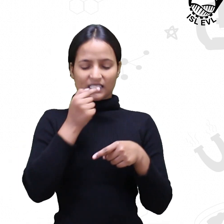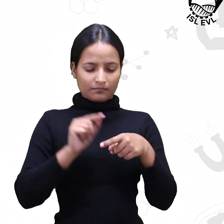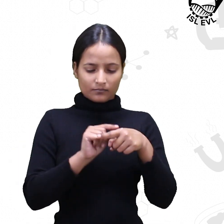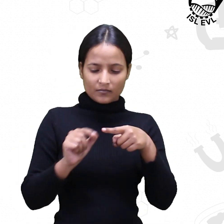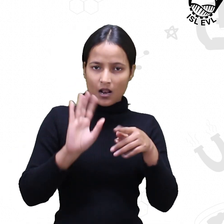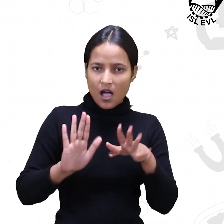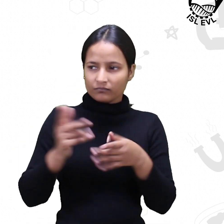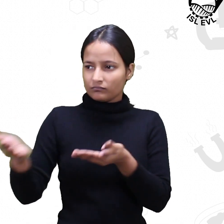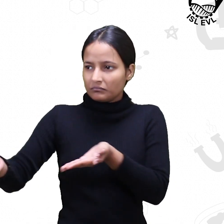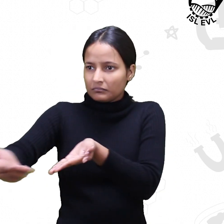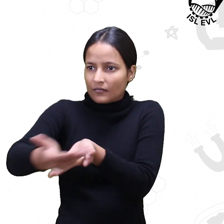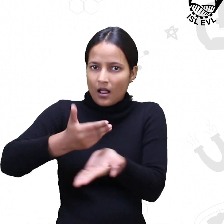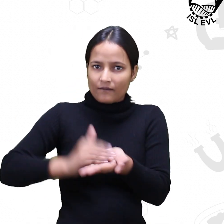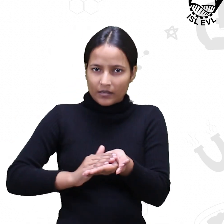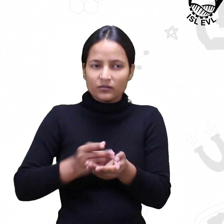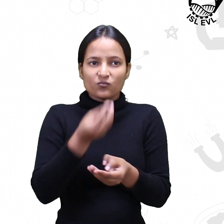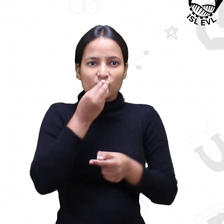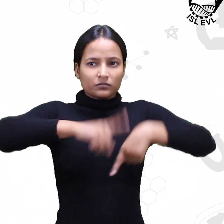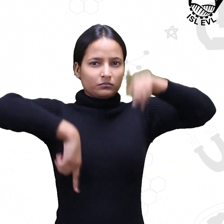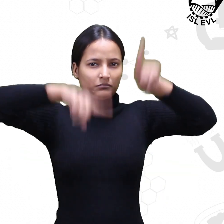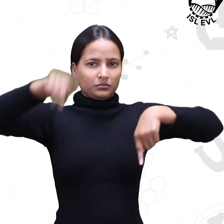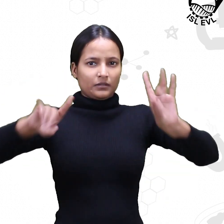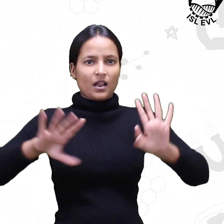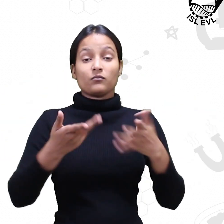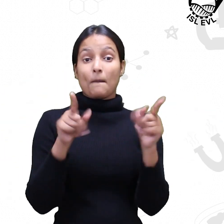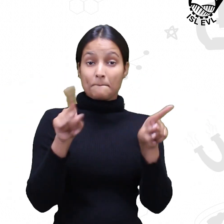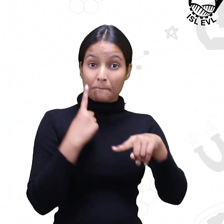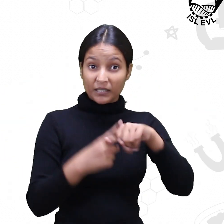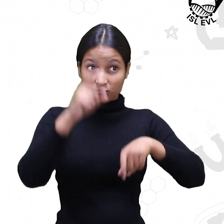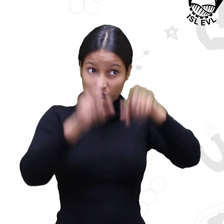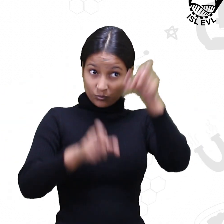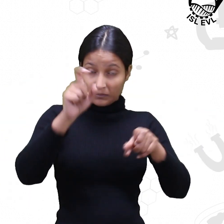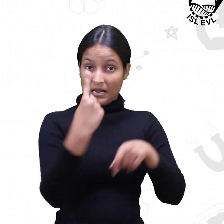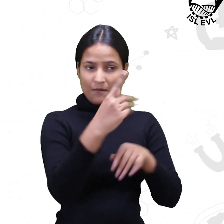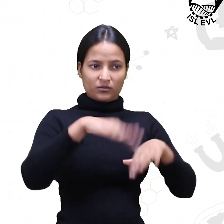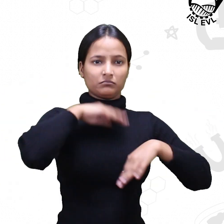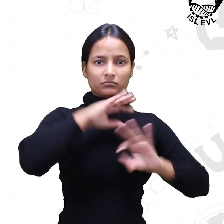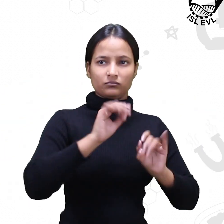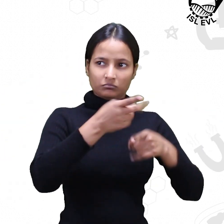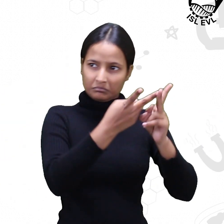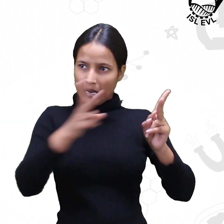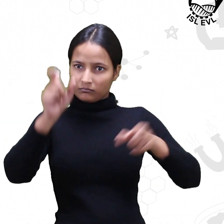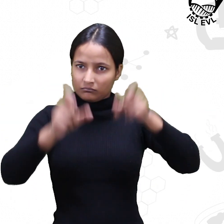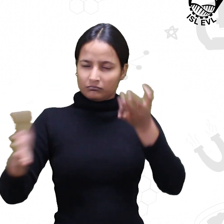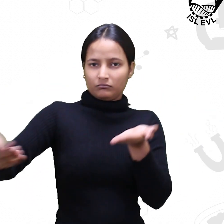of the whole population because I may eat something that you don't eat. So you just now mentioned clinical samples,